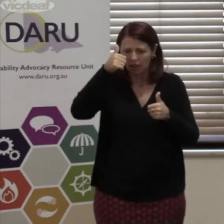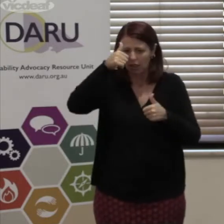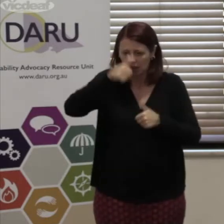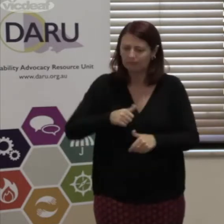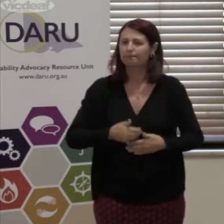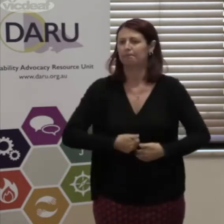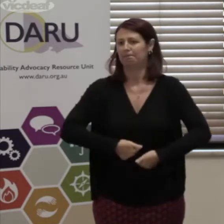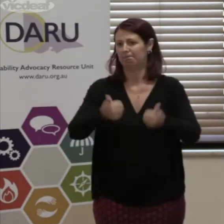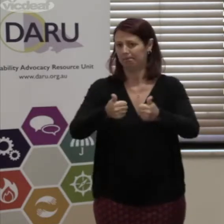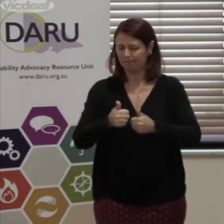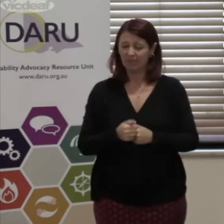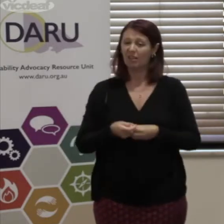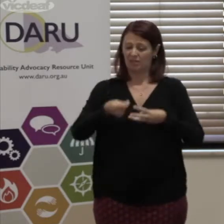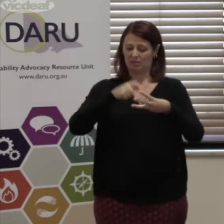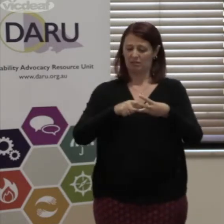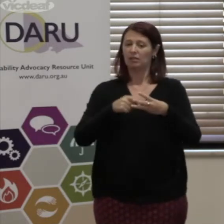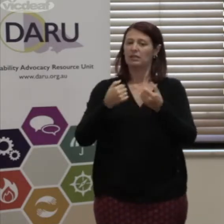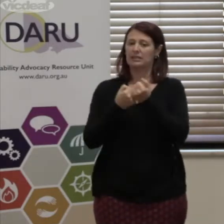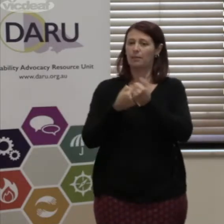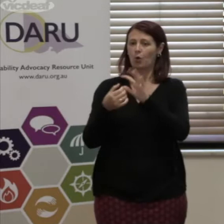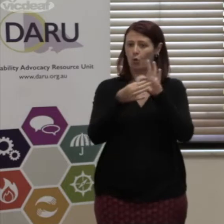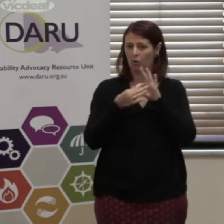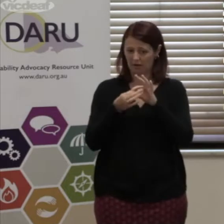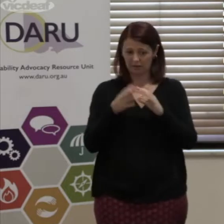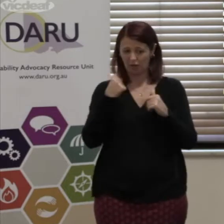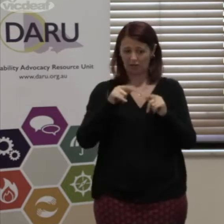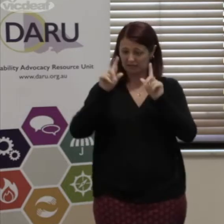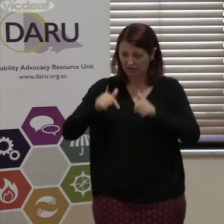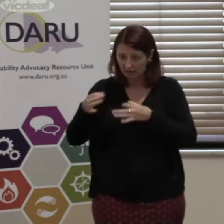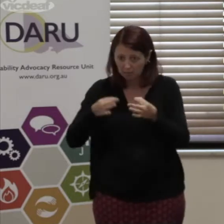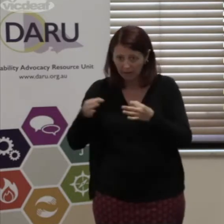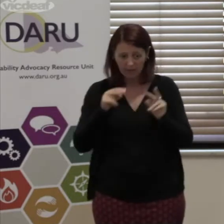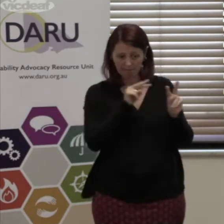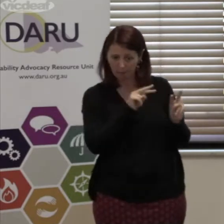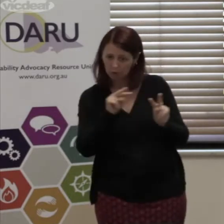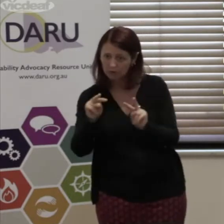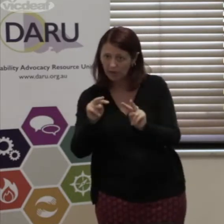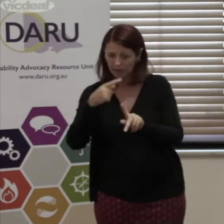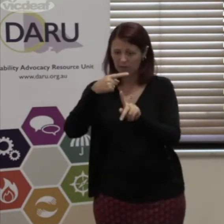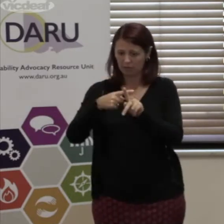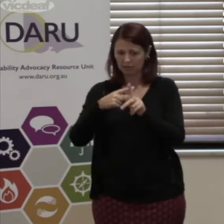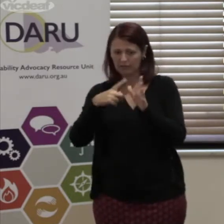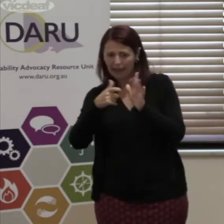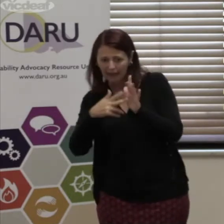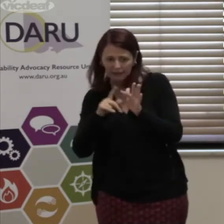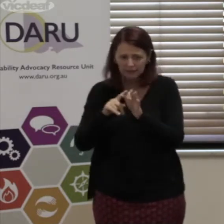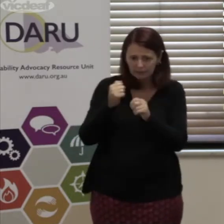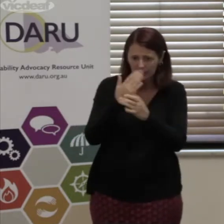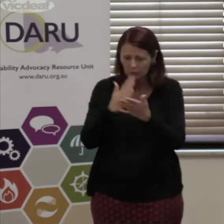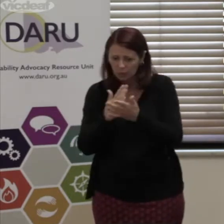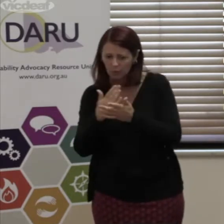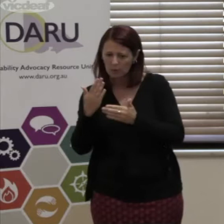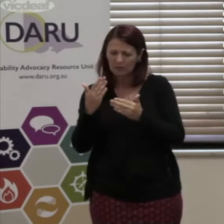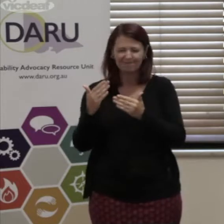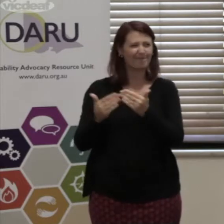Then there's support coordination, and that's assistance to start the plan, monitor the plan, including active plan. Management's